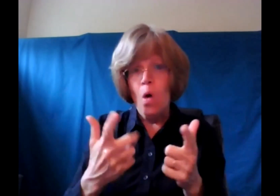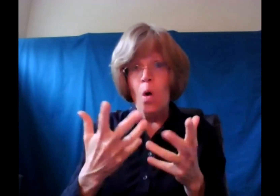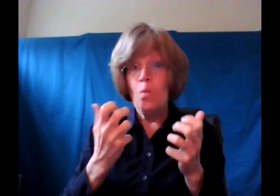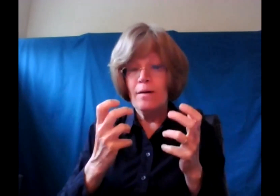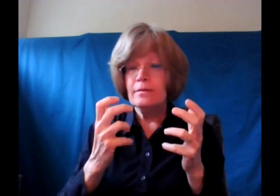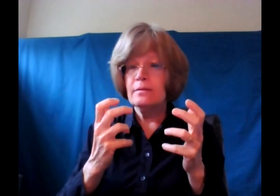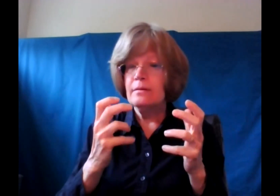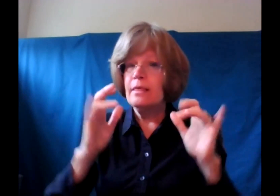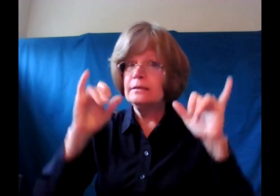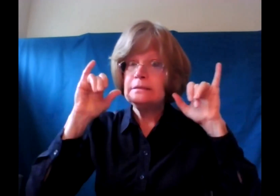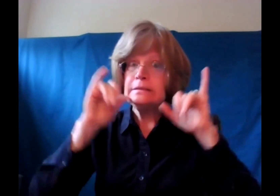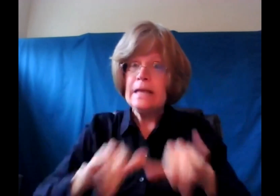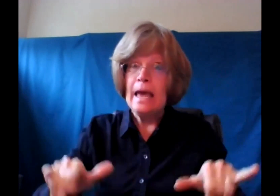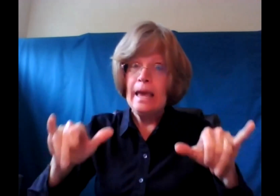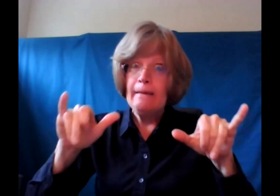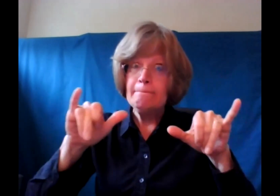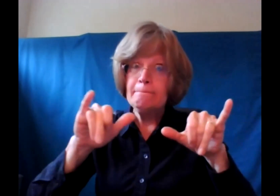to be just the way it was.